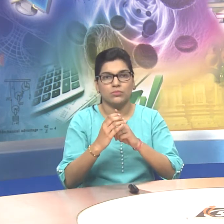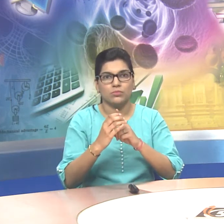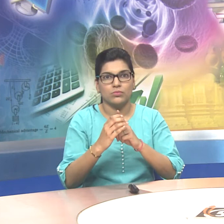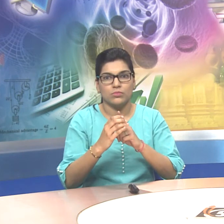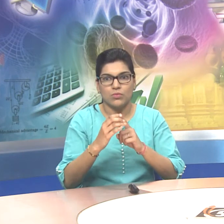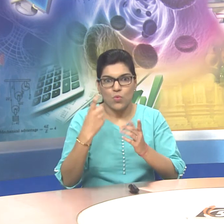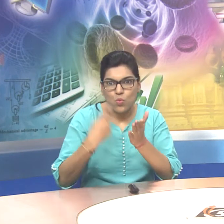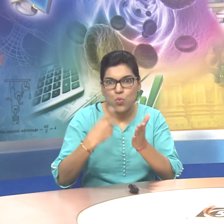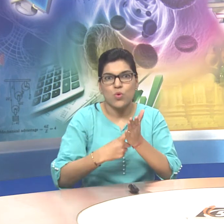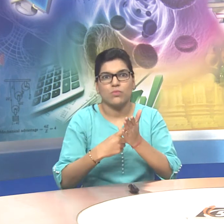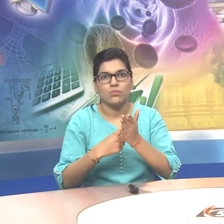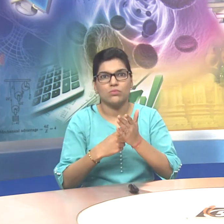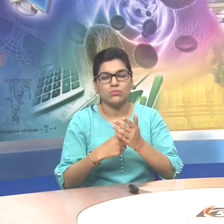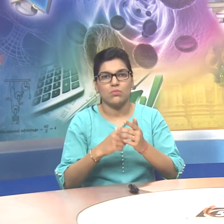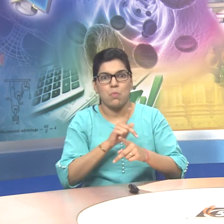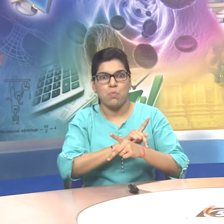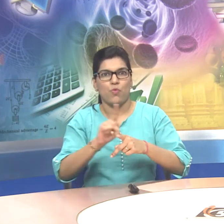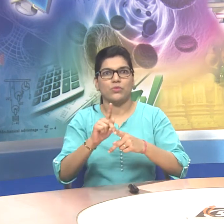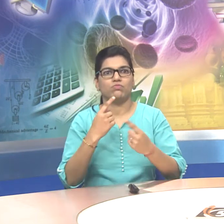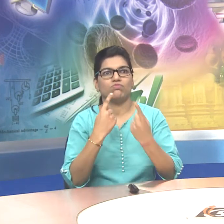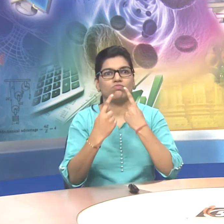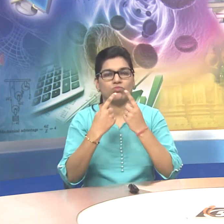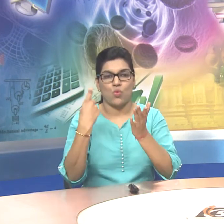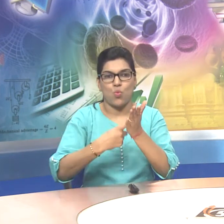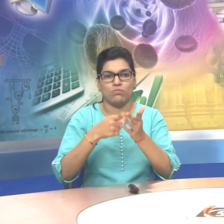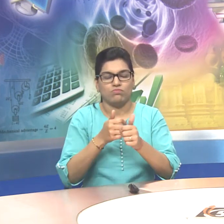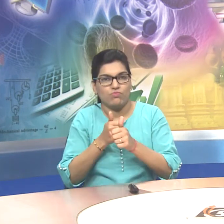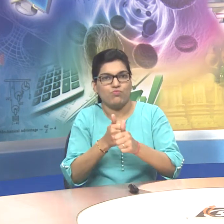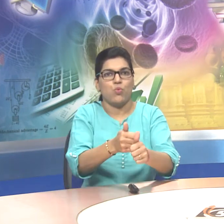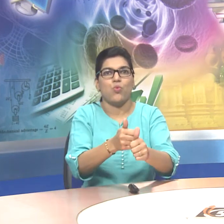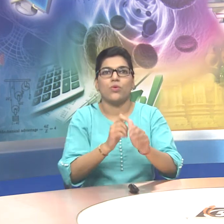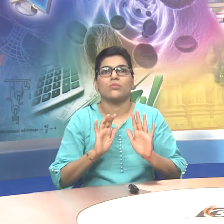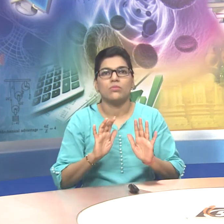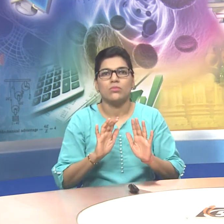ceremonial. It means system of rule and follow.